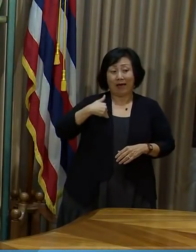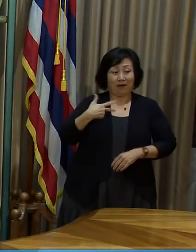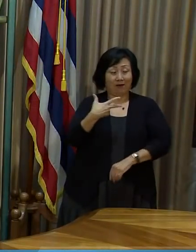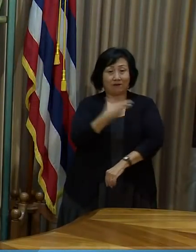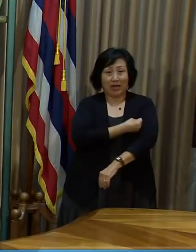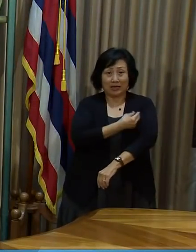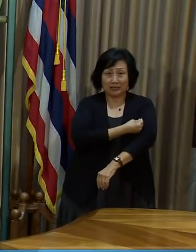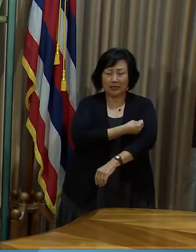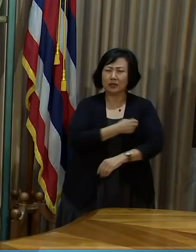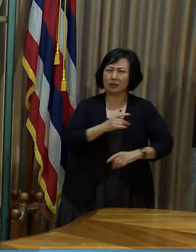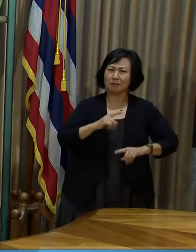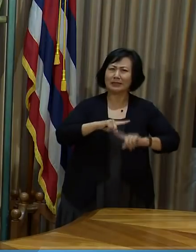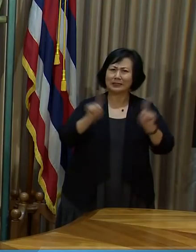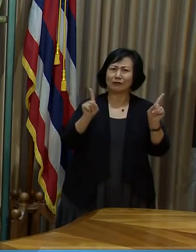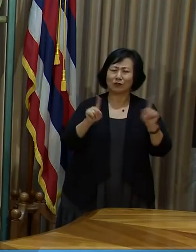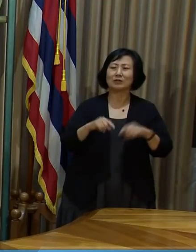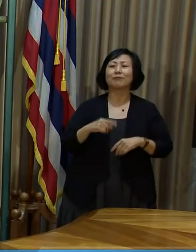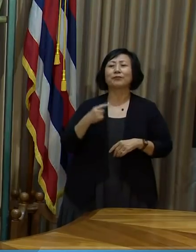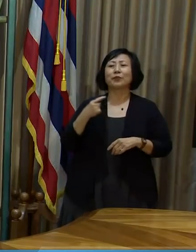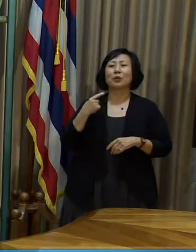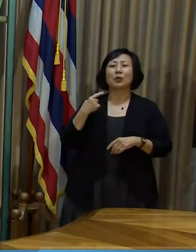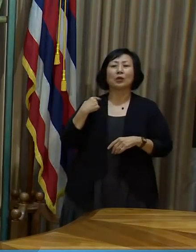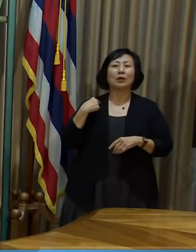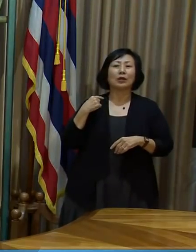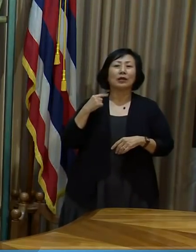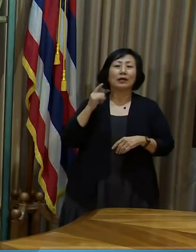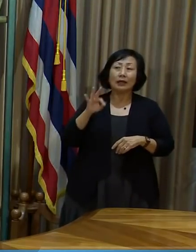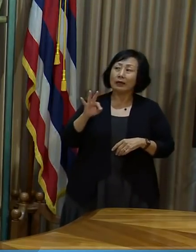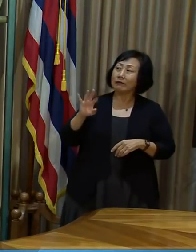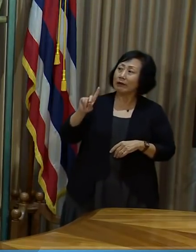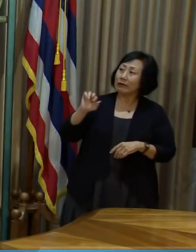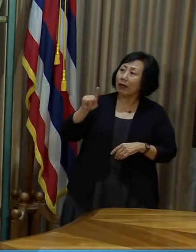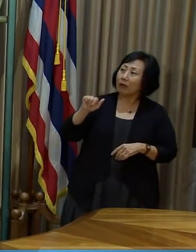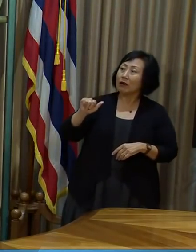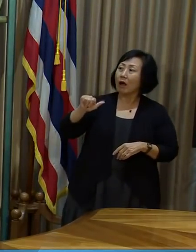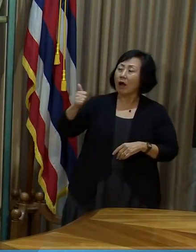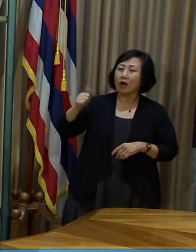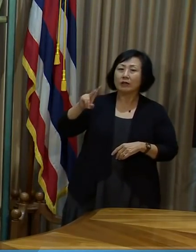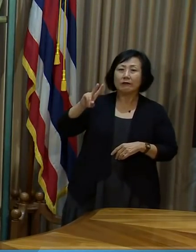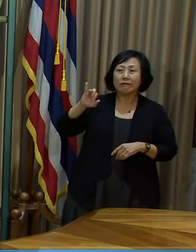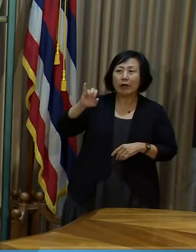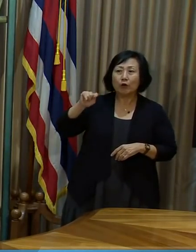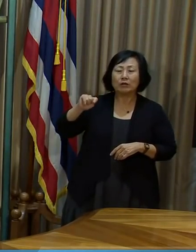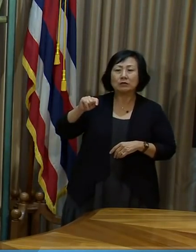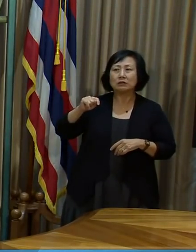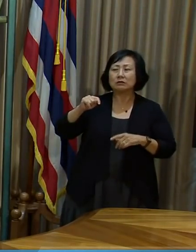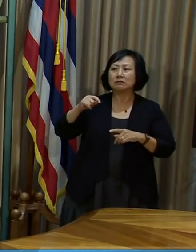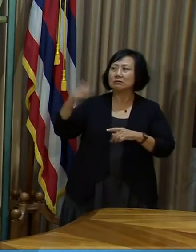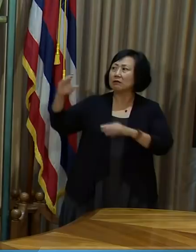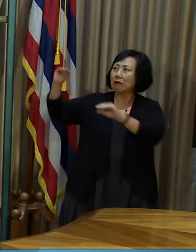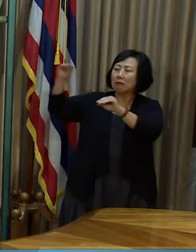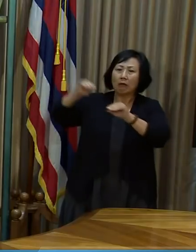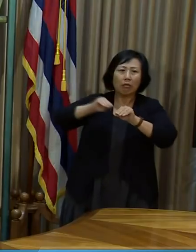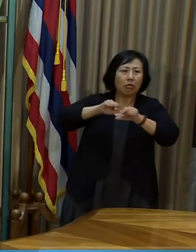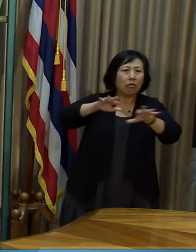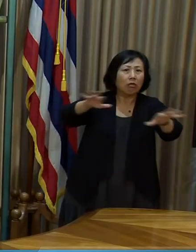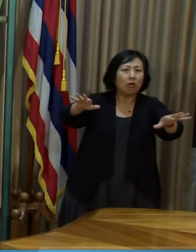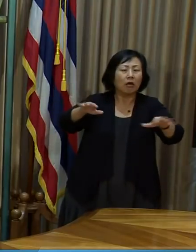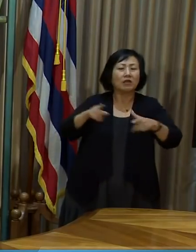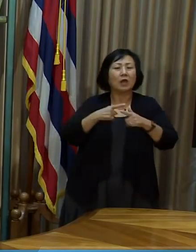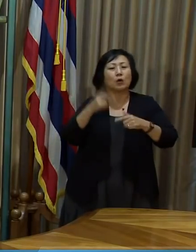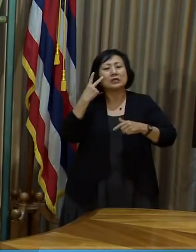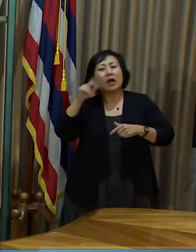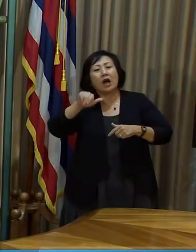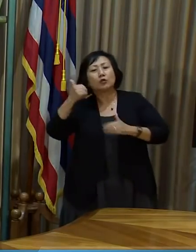vaccinated, and we would be looking at other kinds of restrictions to control any future